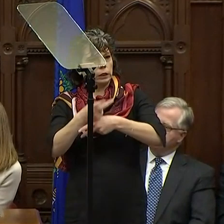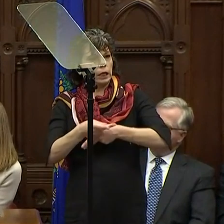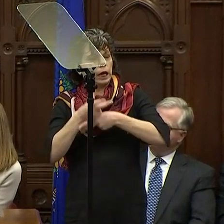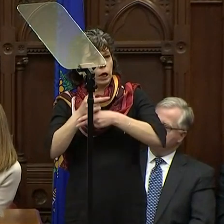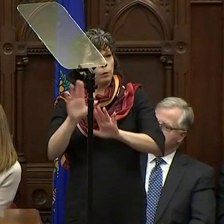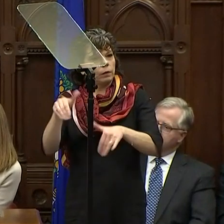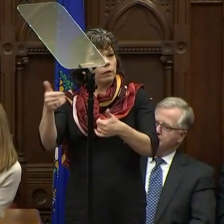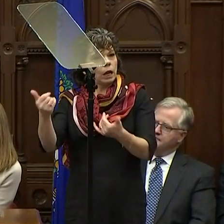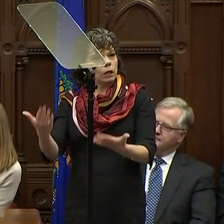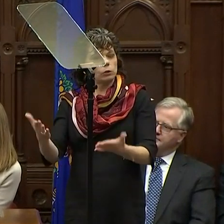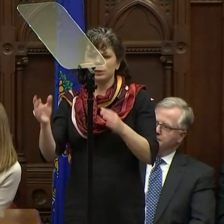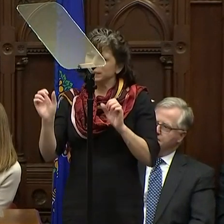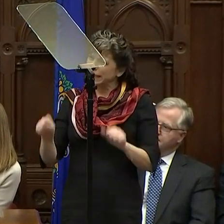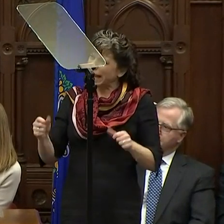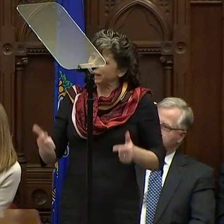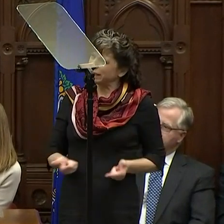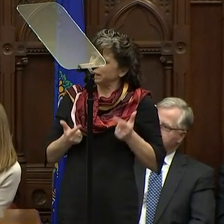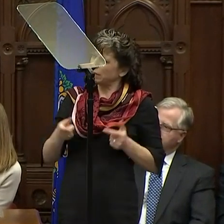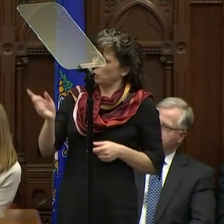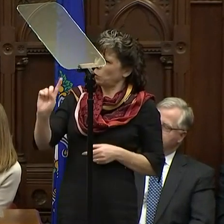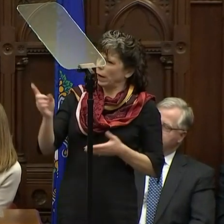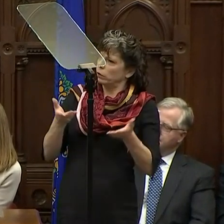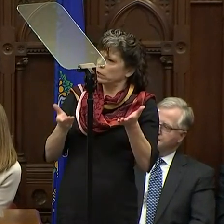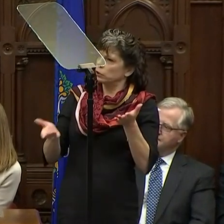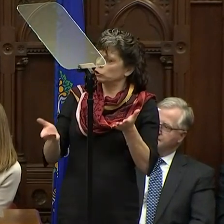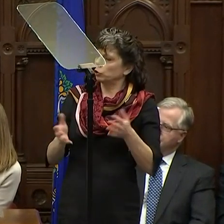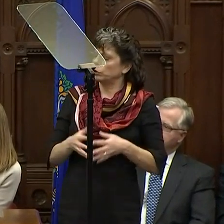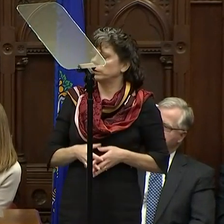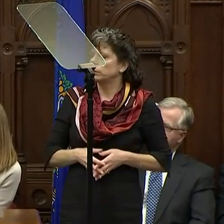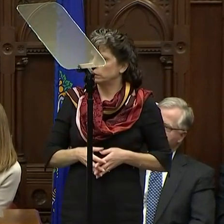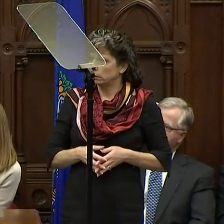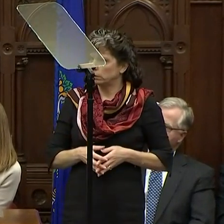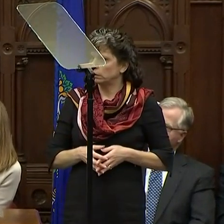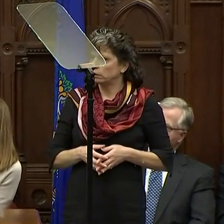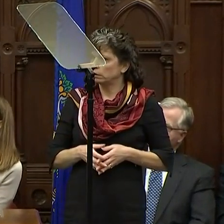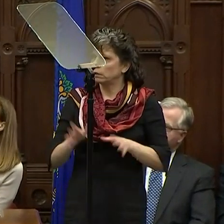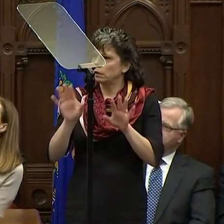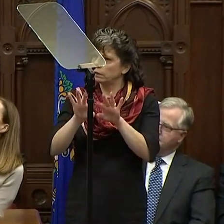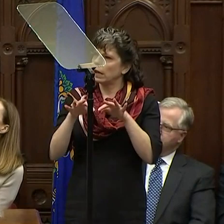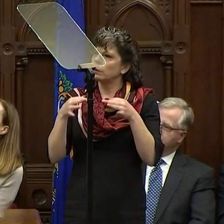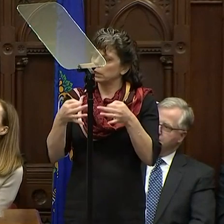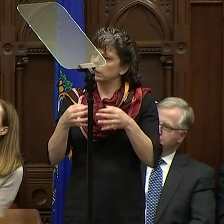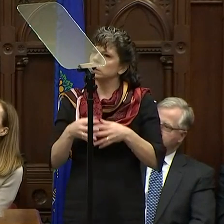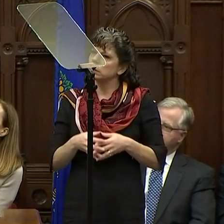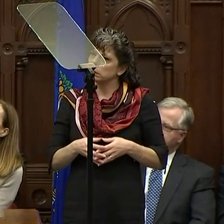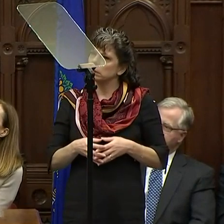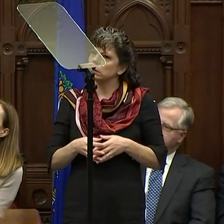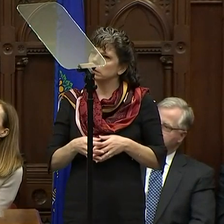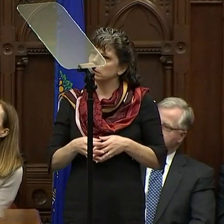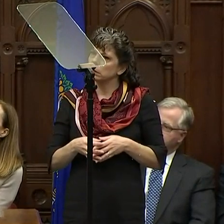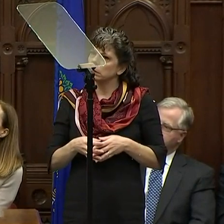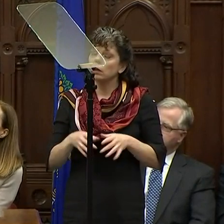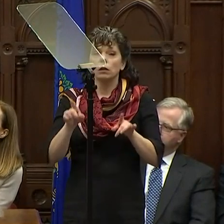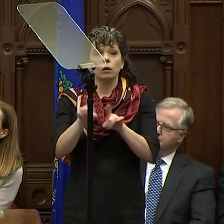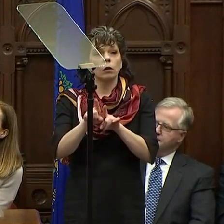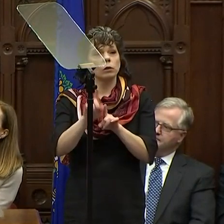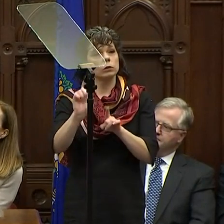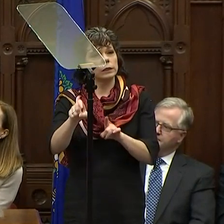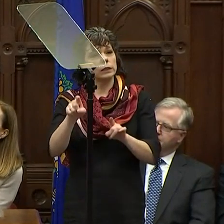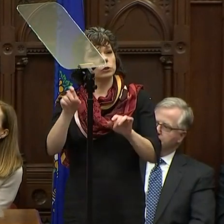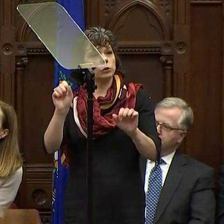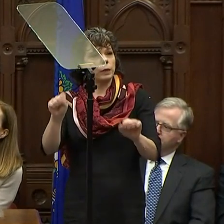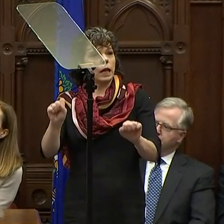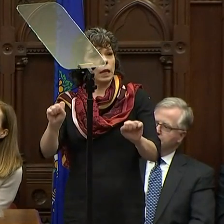live in the communities they serve. Families also need to be able